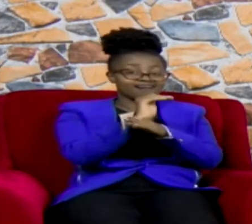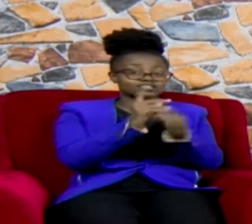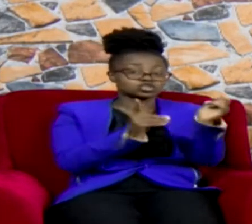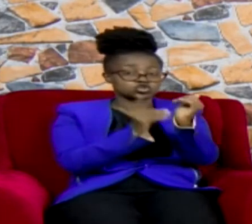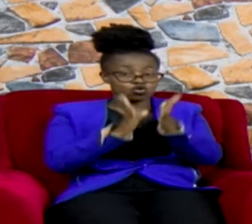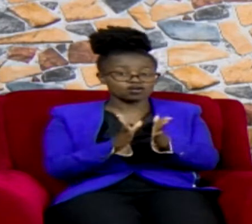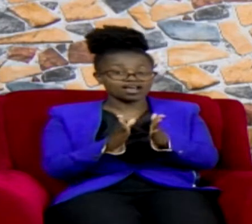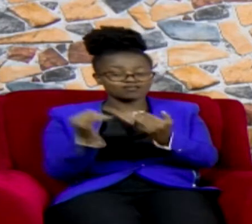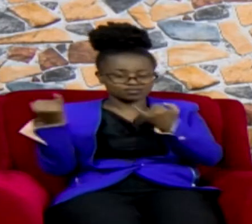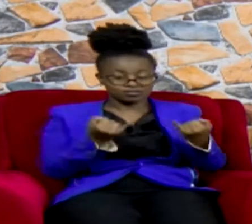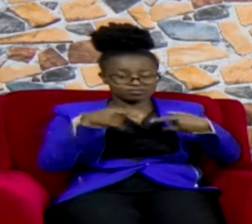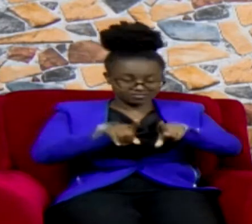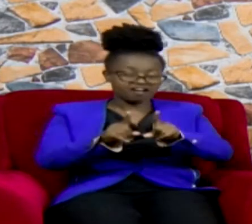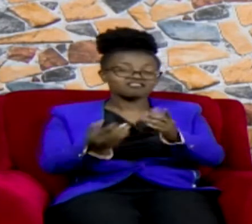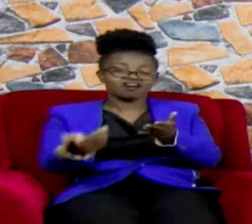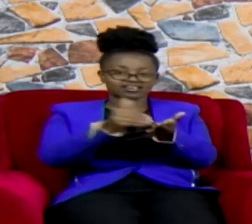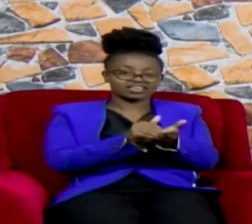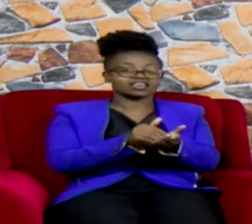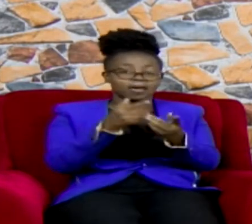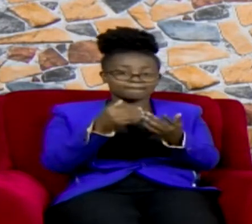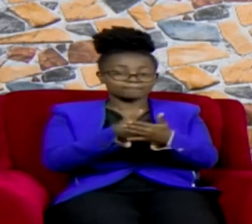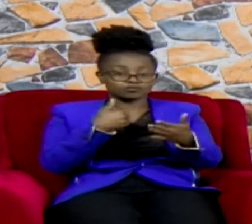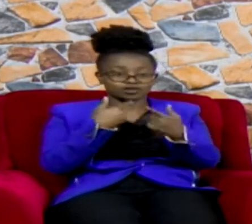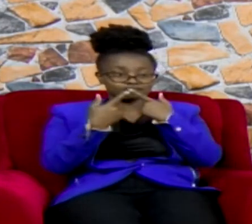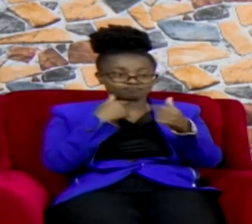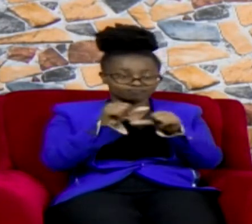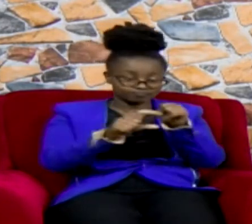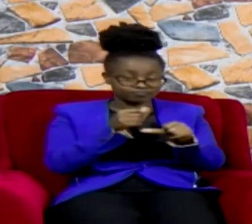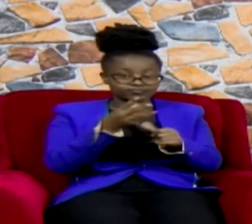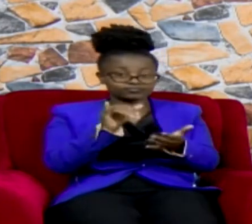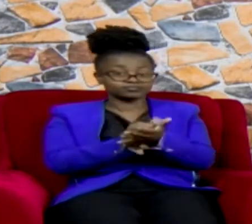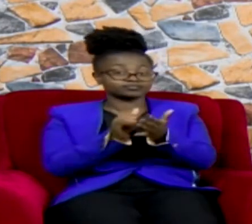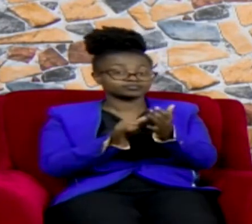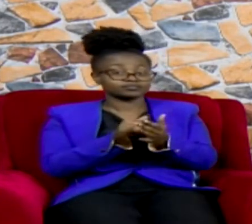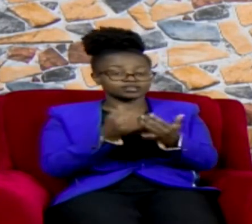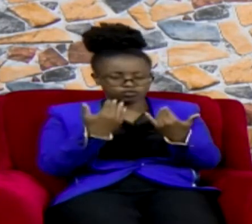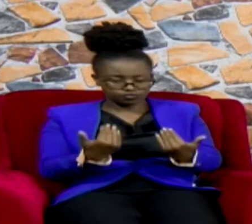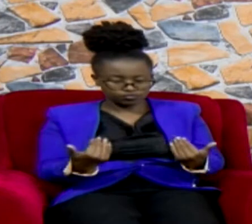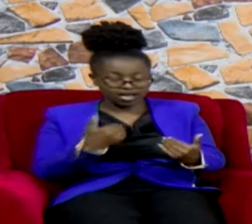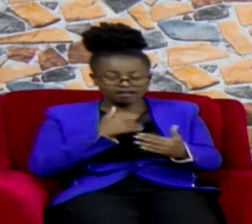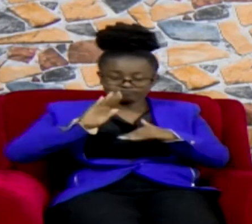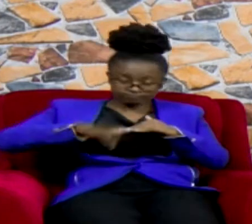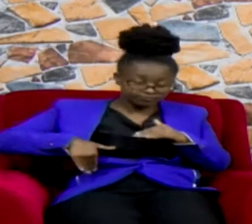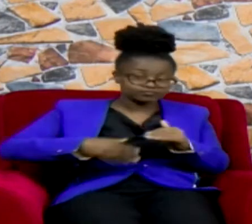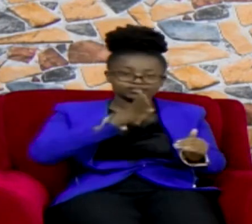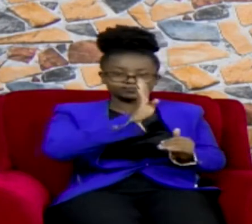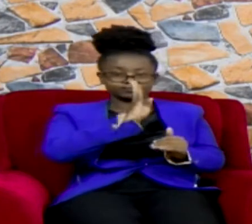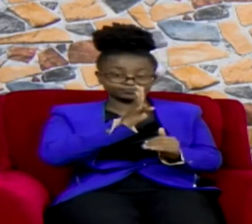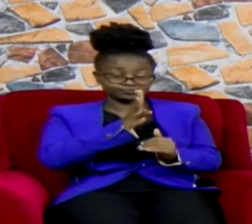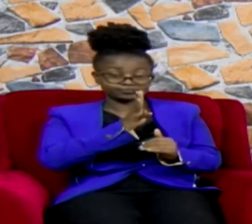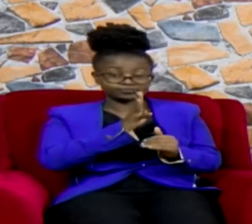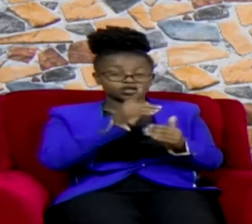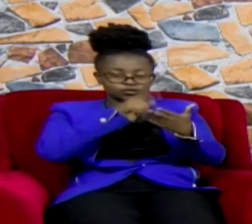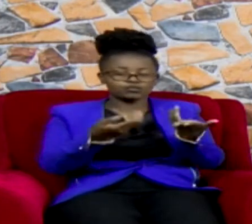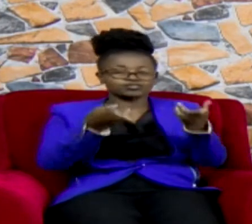to reintroduce himself before he can tell us, okay, now we've identified a child has delayed speech milestones,